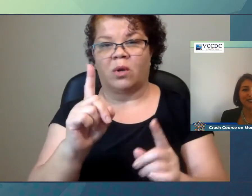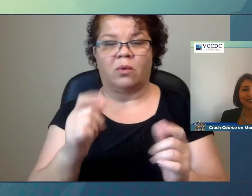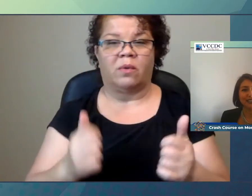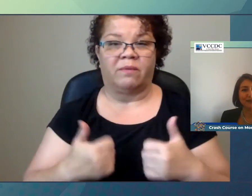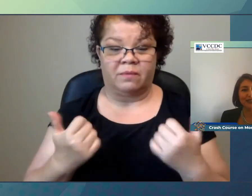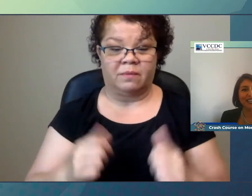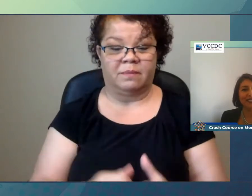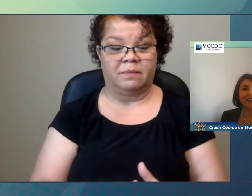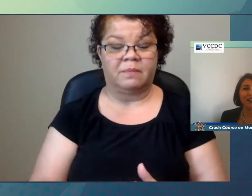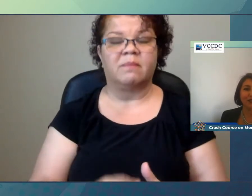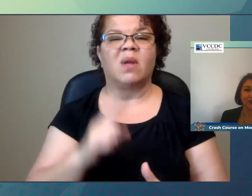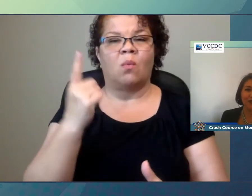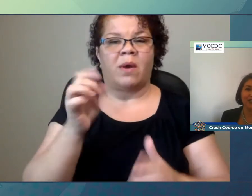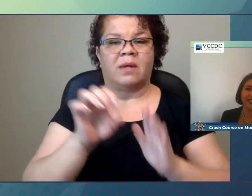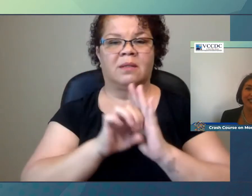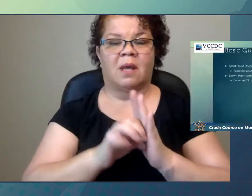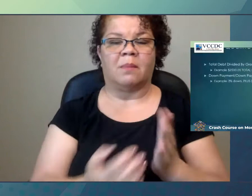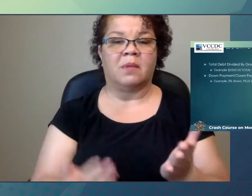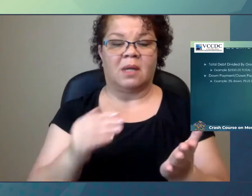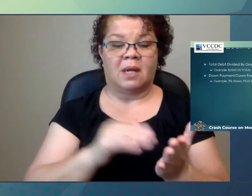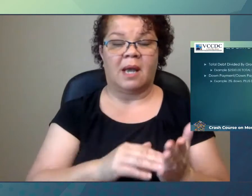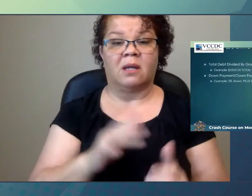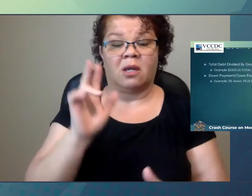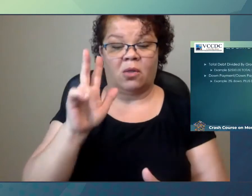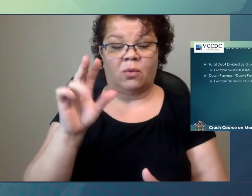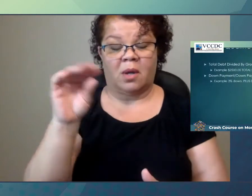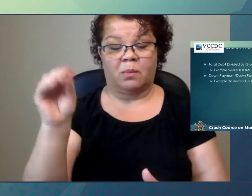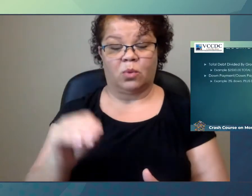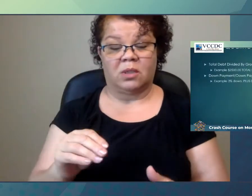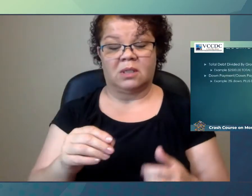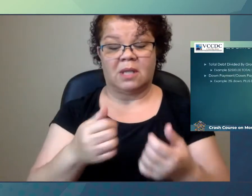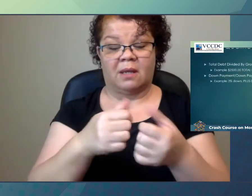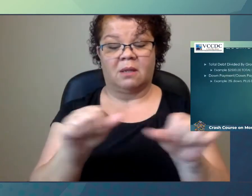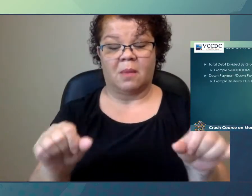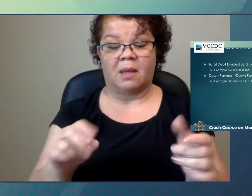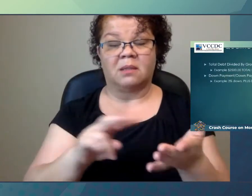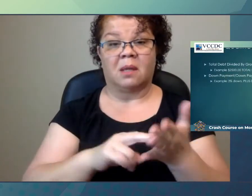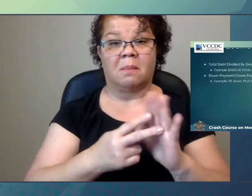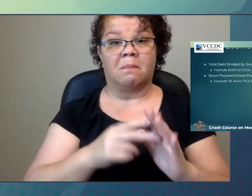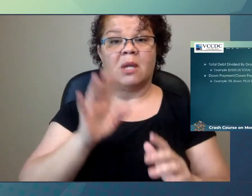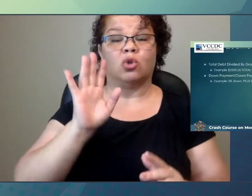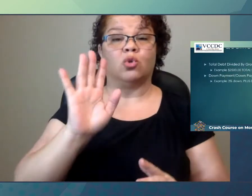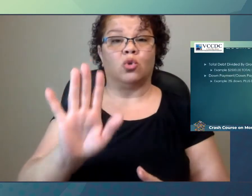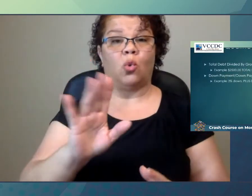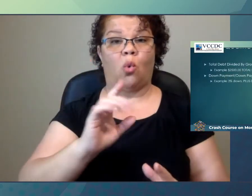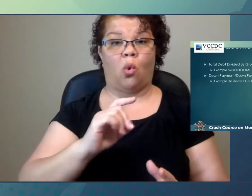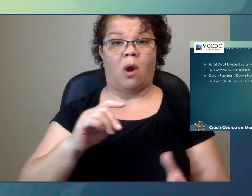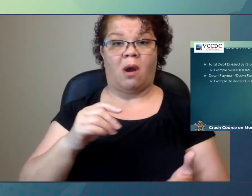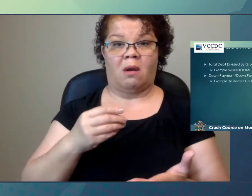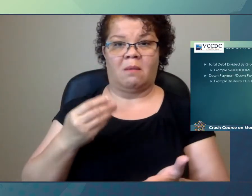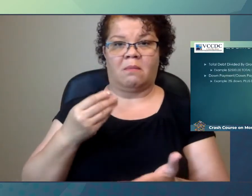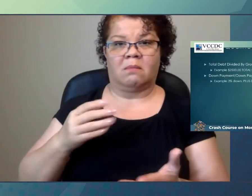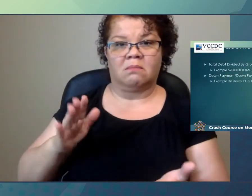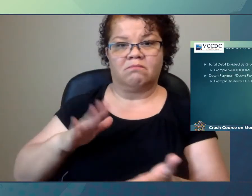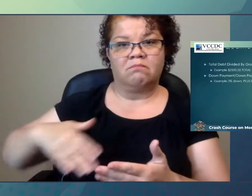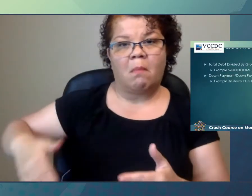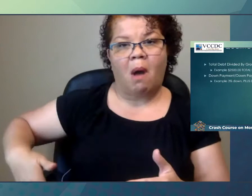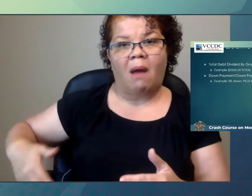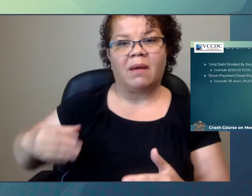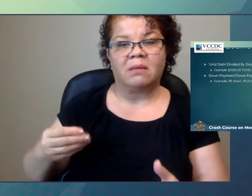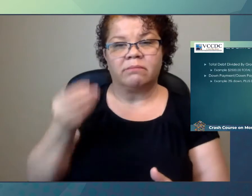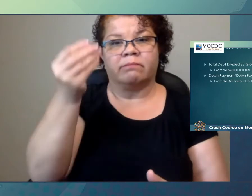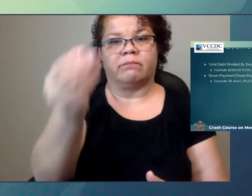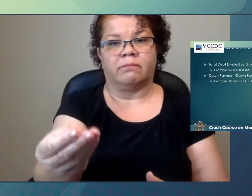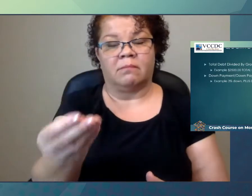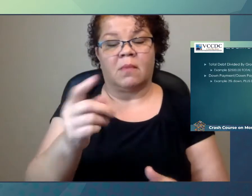So here's an example again. 3% down would be your contribution plus down payment assistance, which could